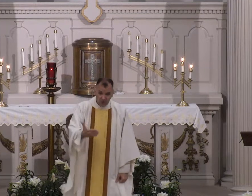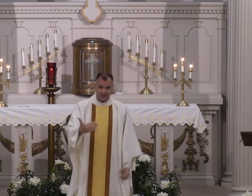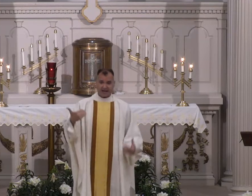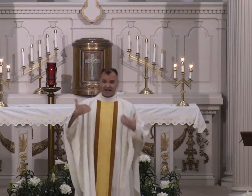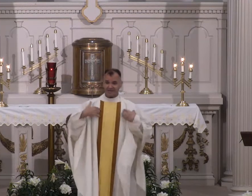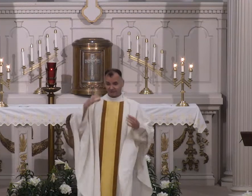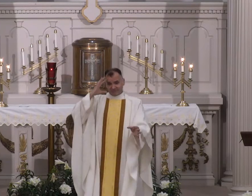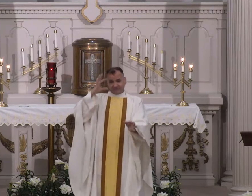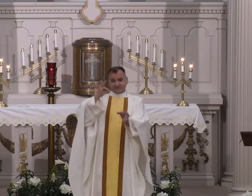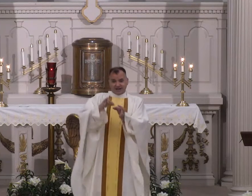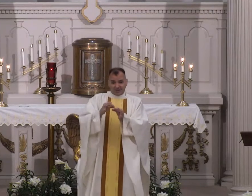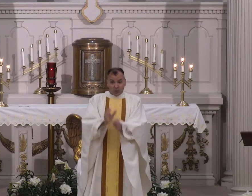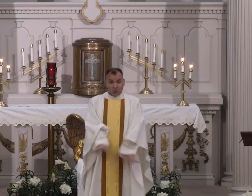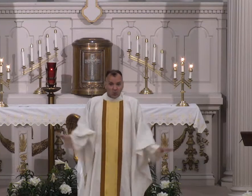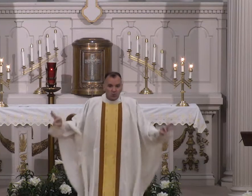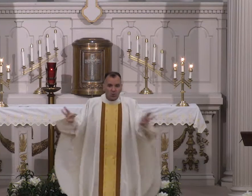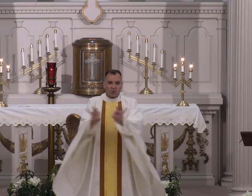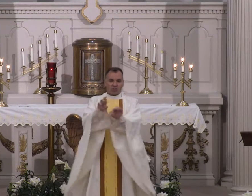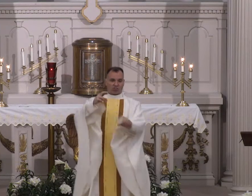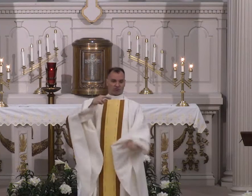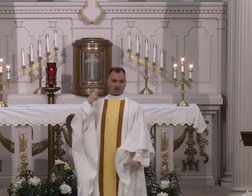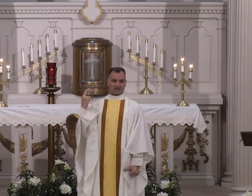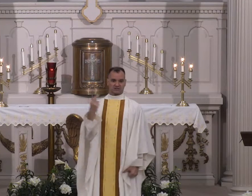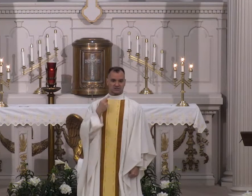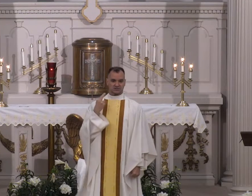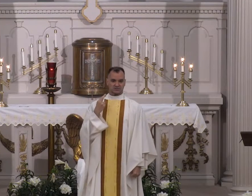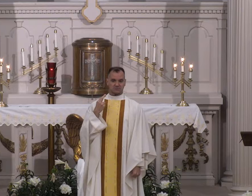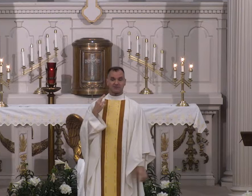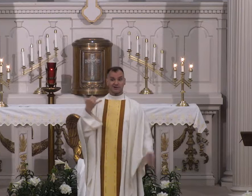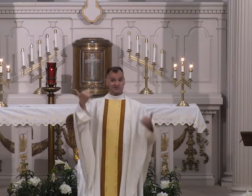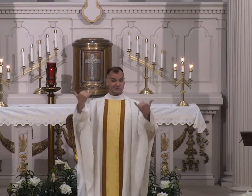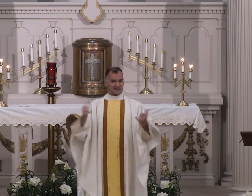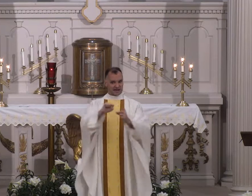in Jesus Christ was worth the risk to even their own lives.